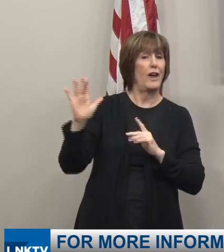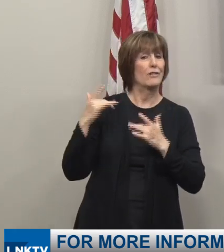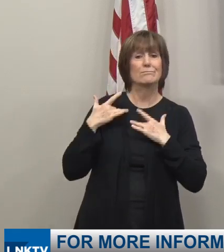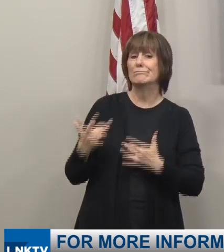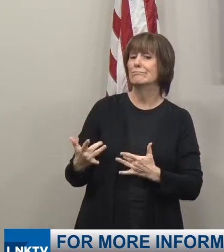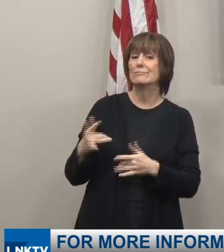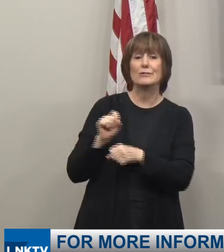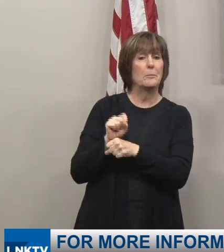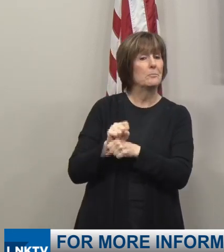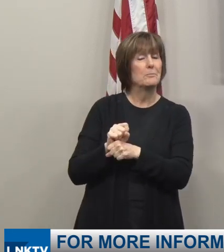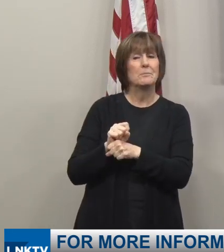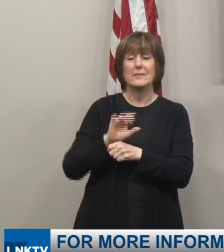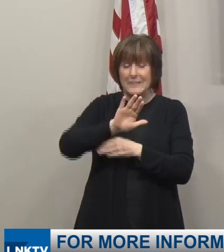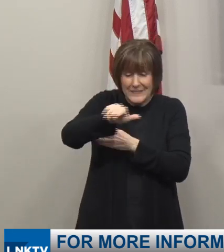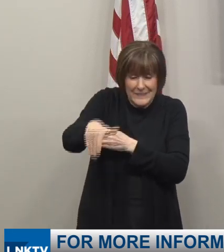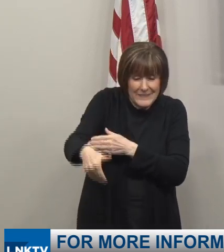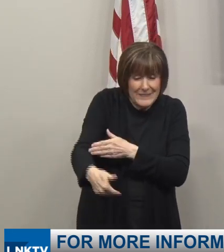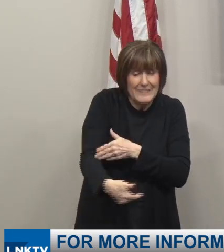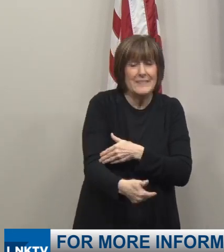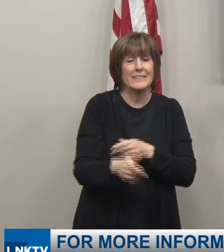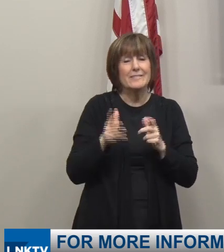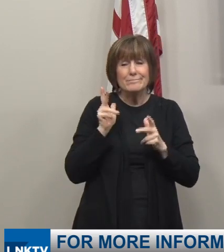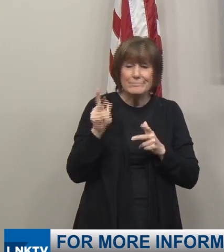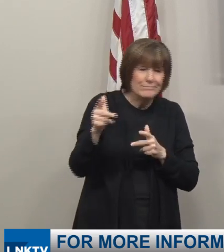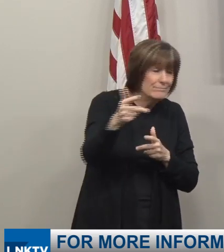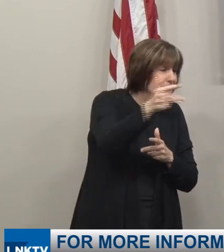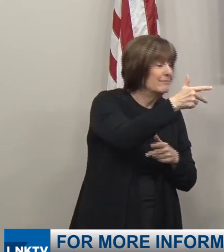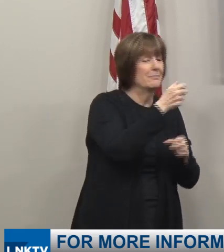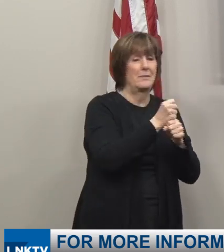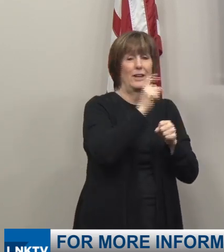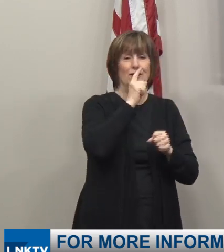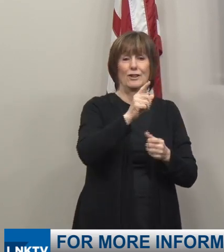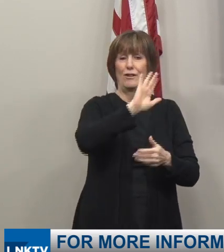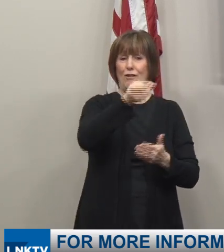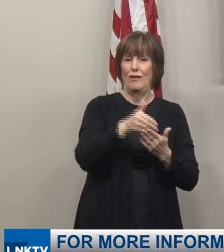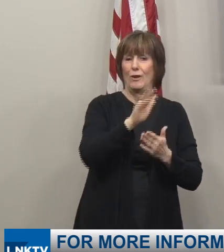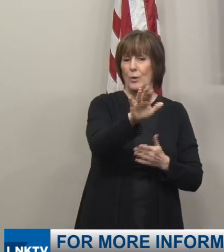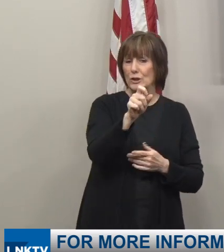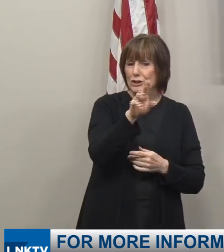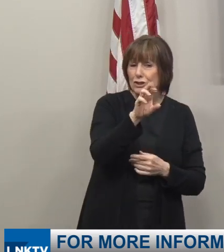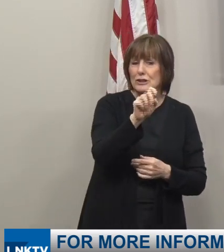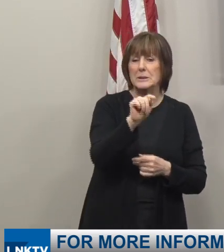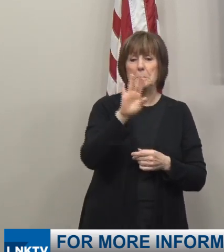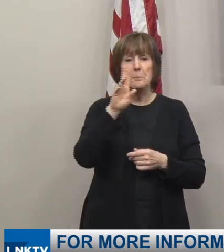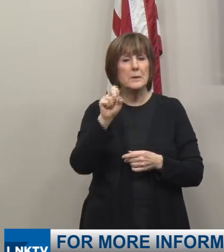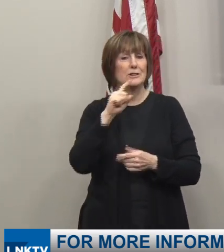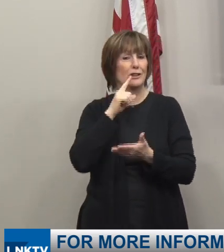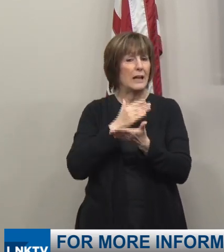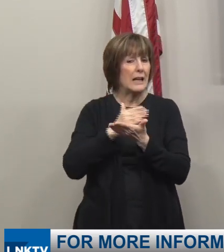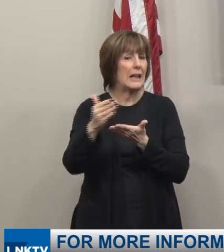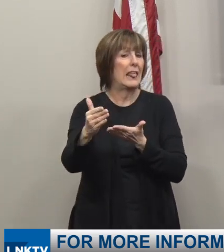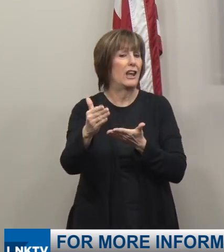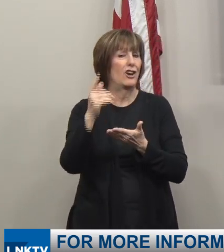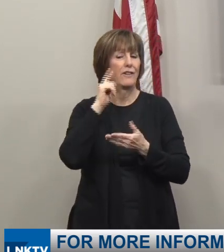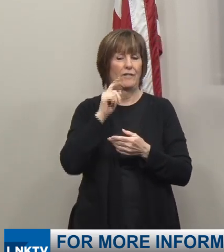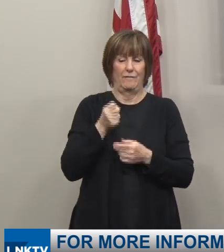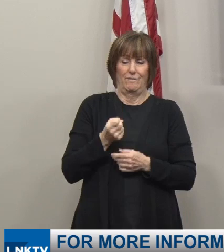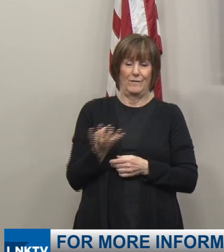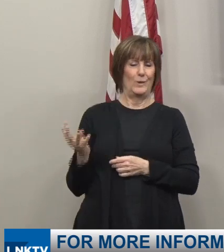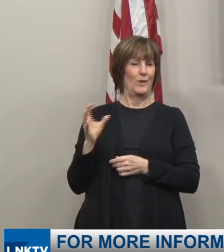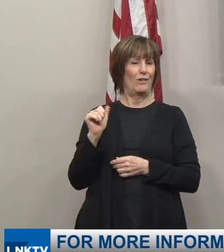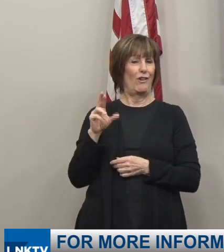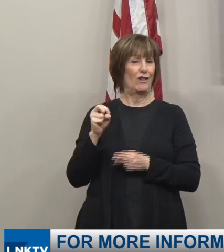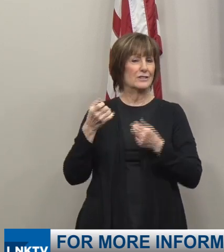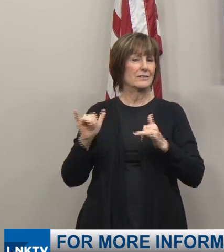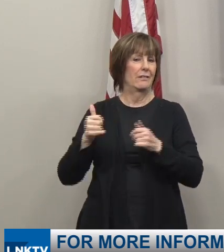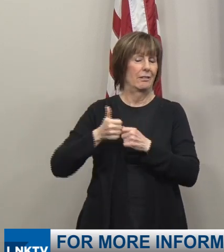They hit the streets in the dark of night to ensure that our arterials and bus routes were clear for the few cars that are still